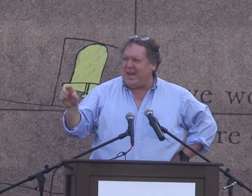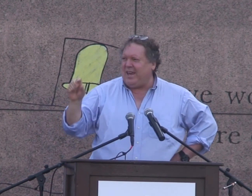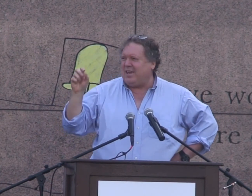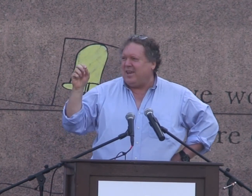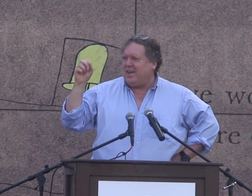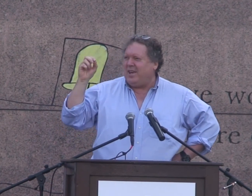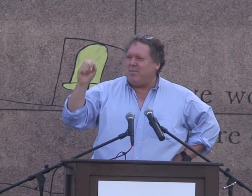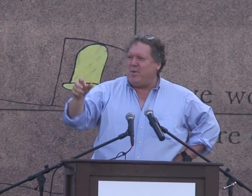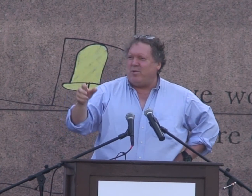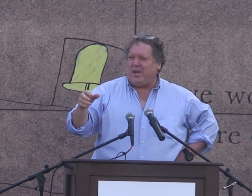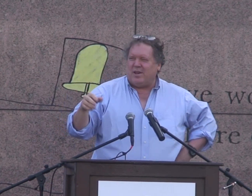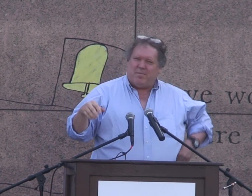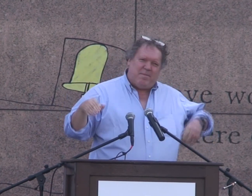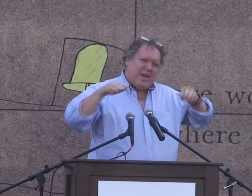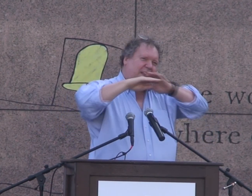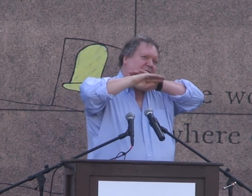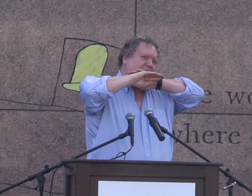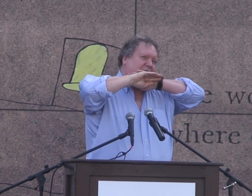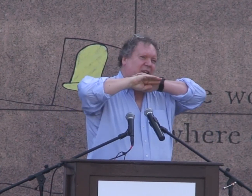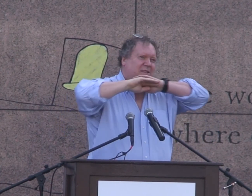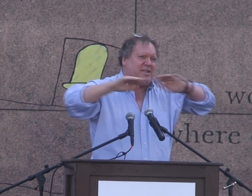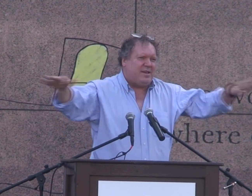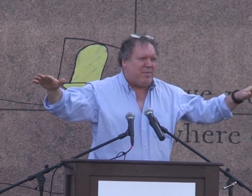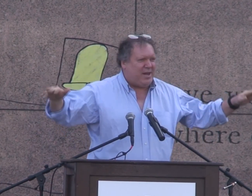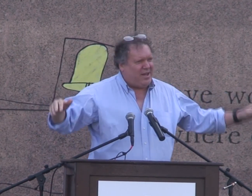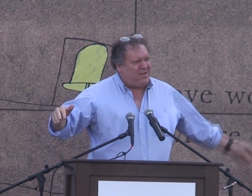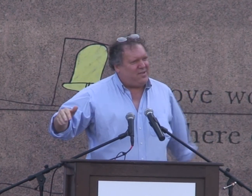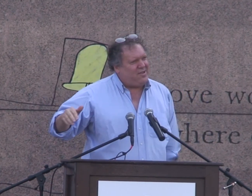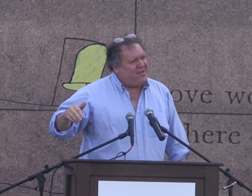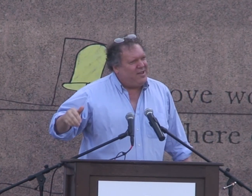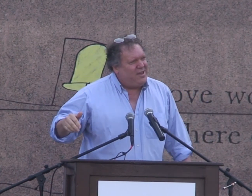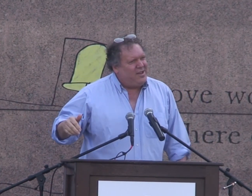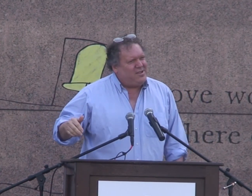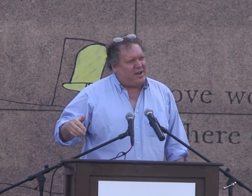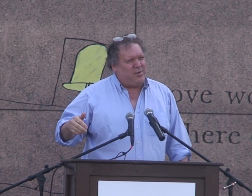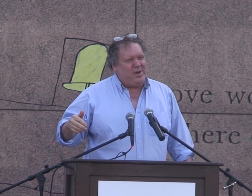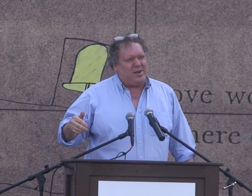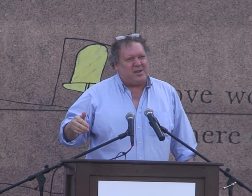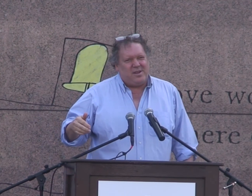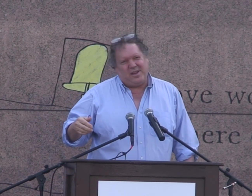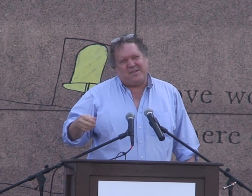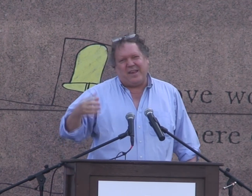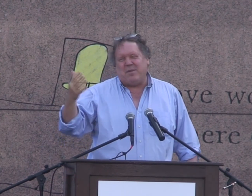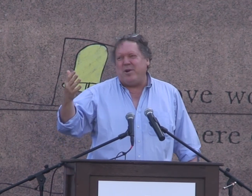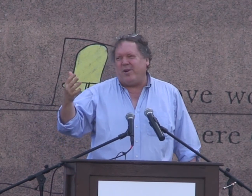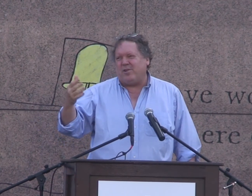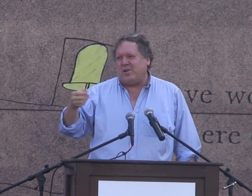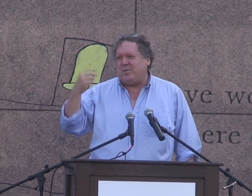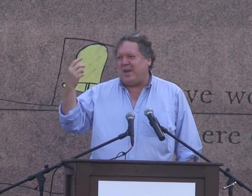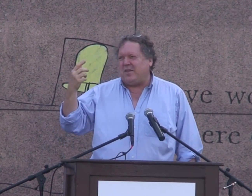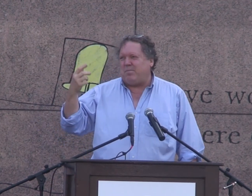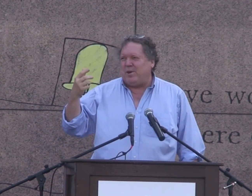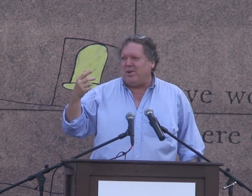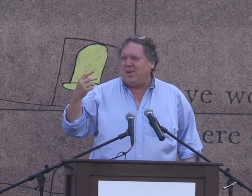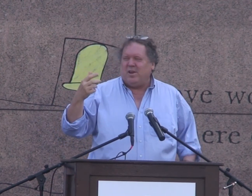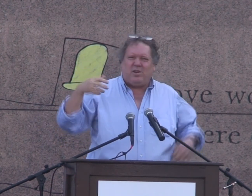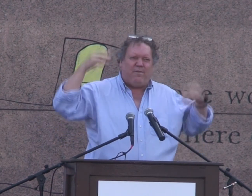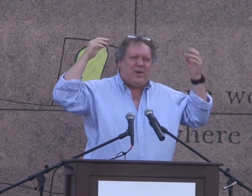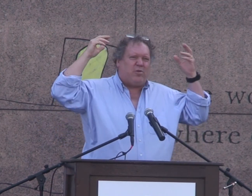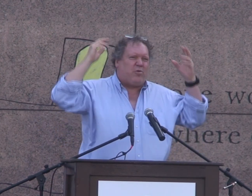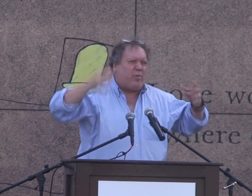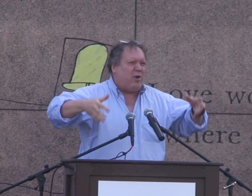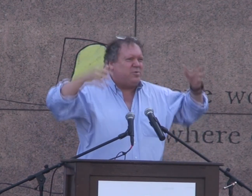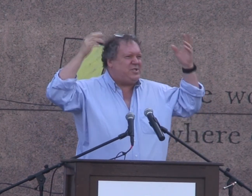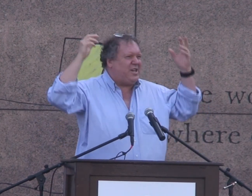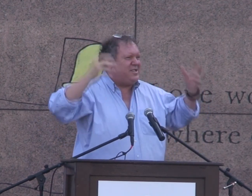You take Imodium and it eliminates diarrhea. It's like a miracle. You take the pill,